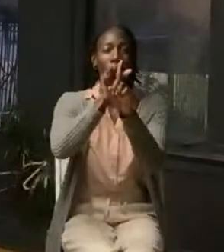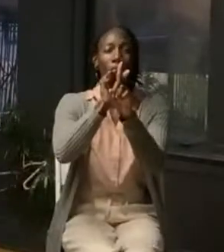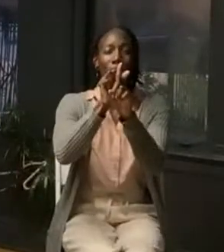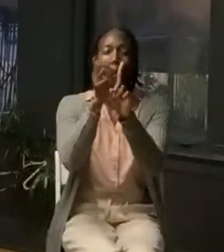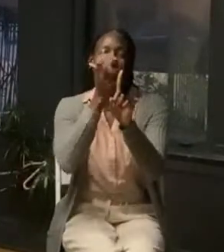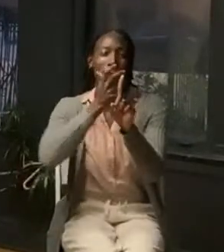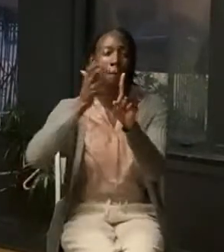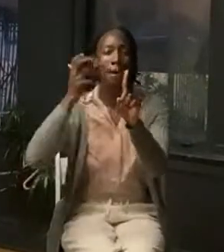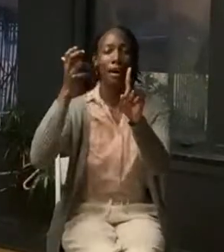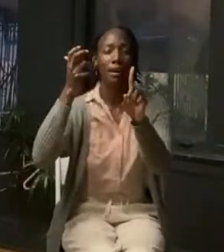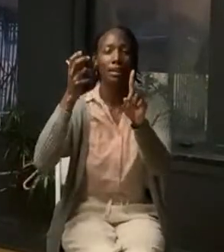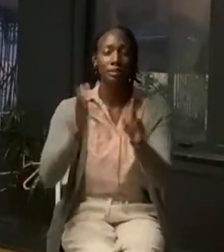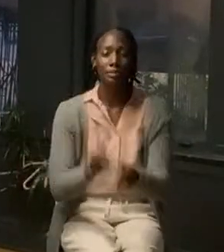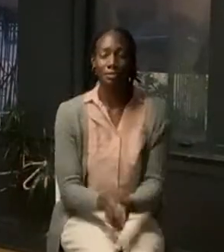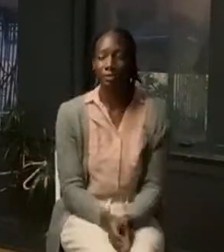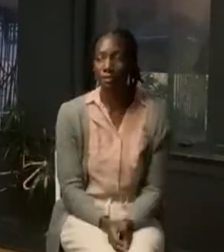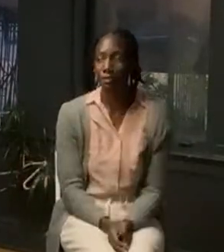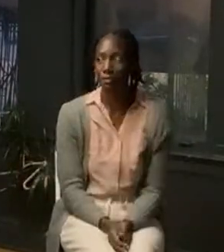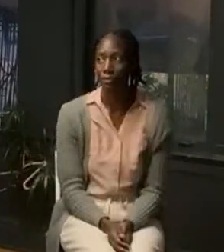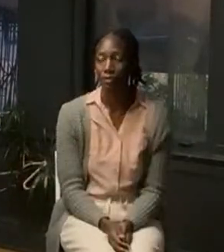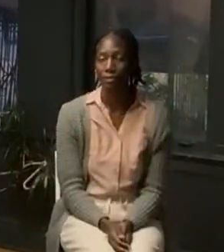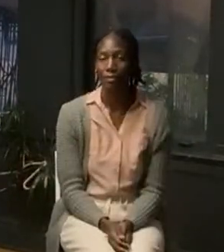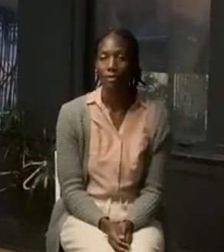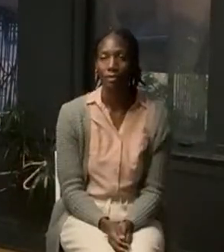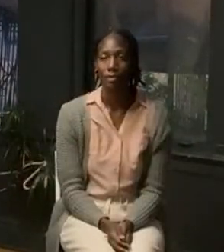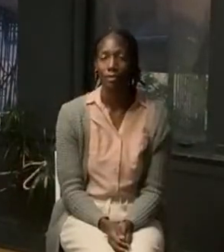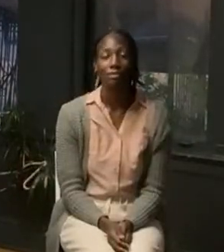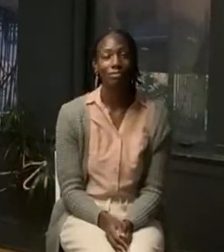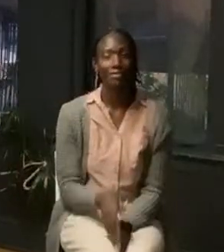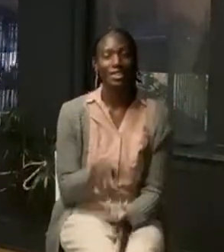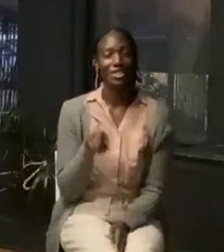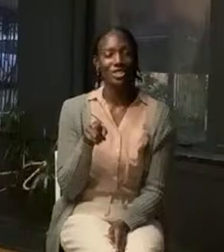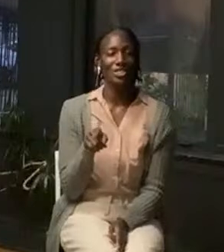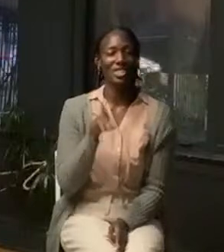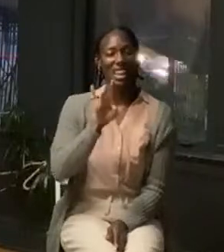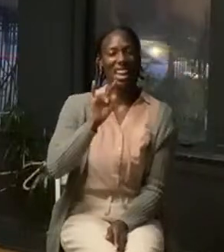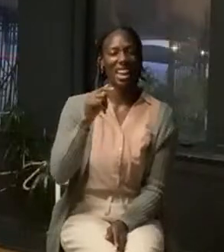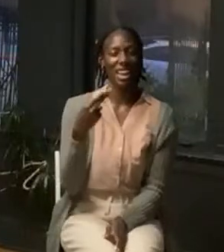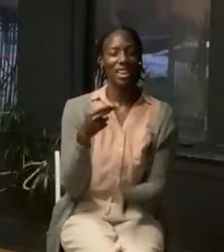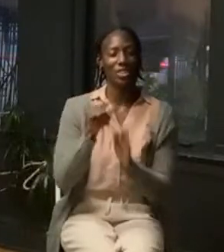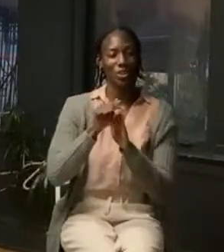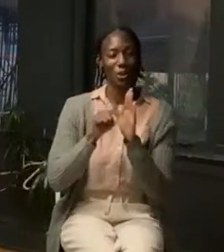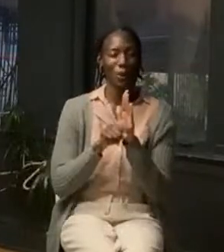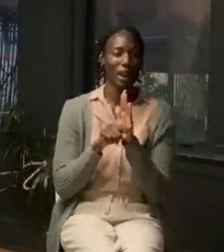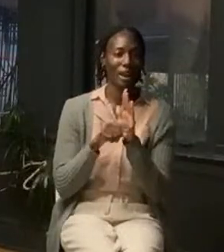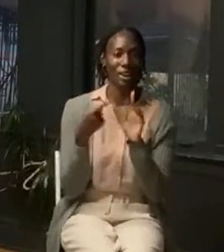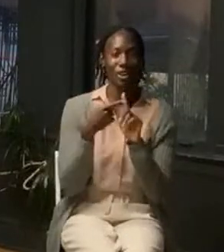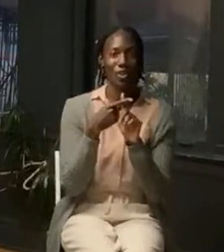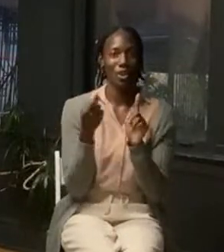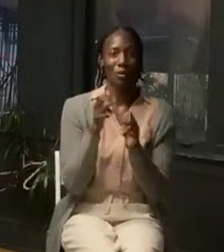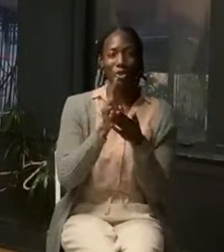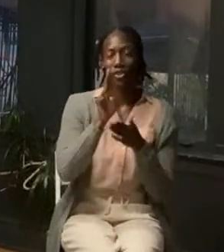cry. And she's an 8th grader from University of Chicago Lab School.